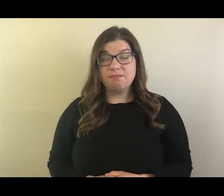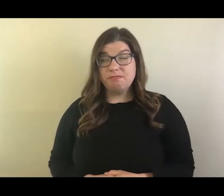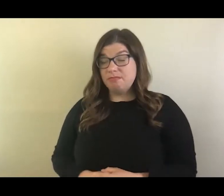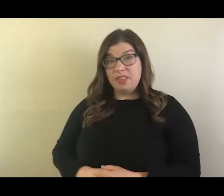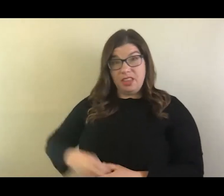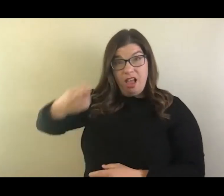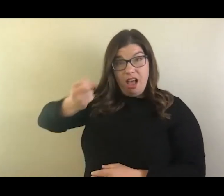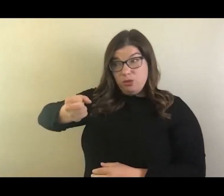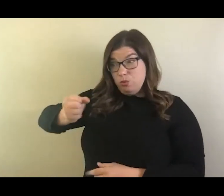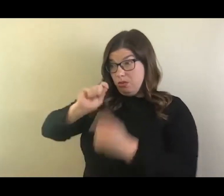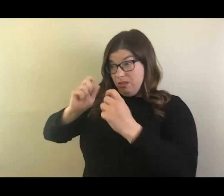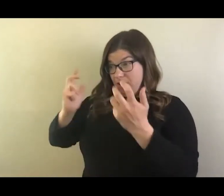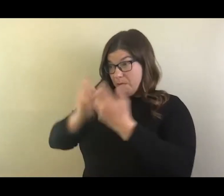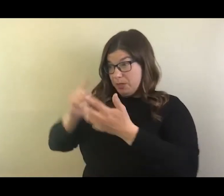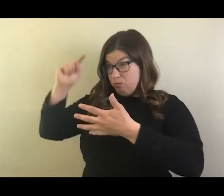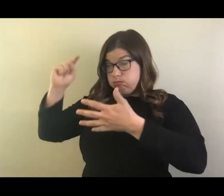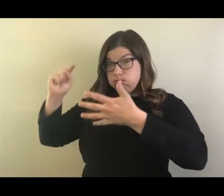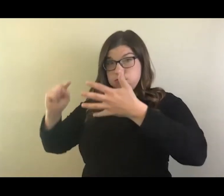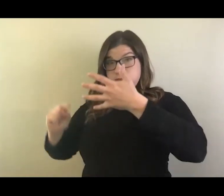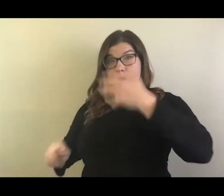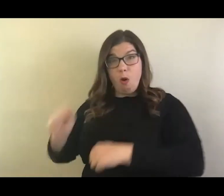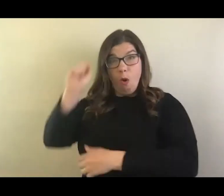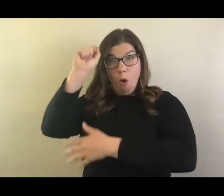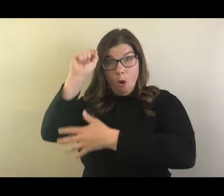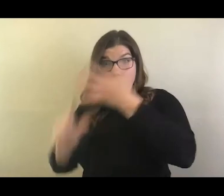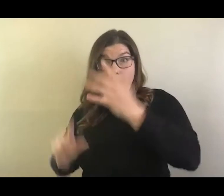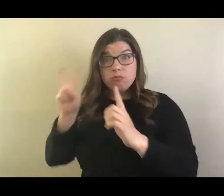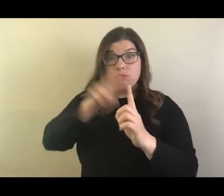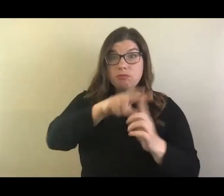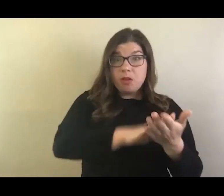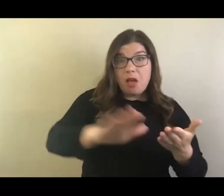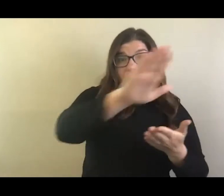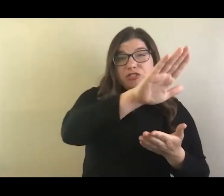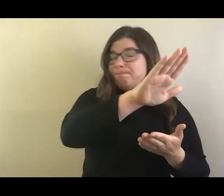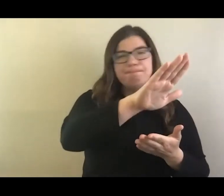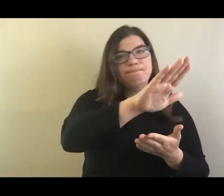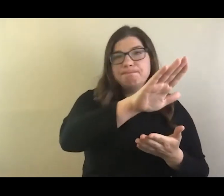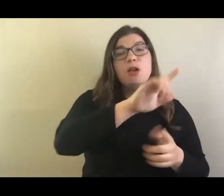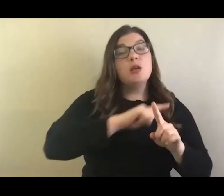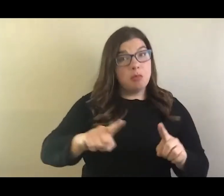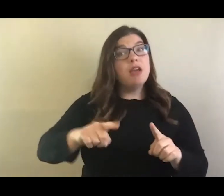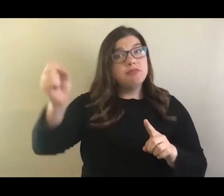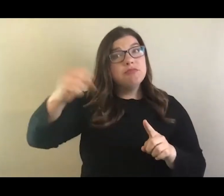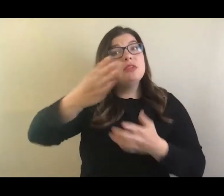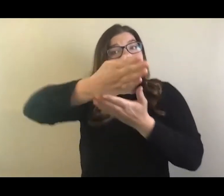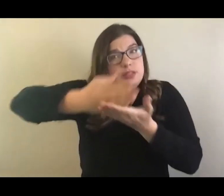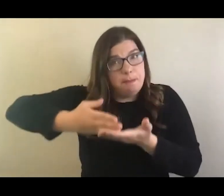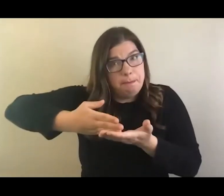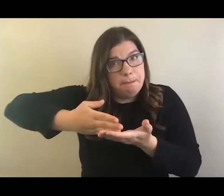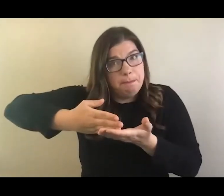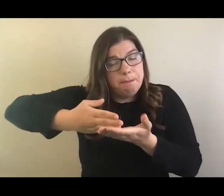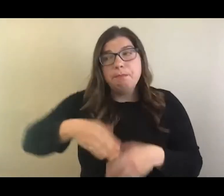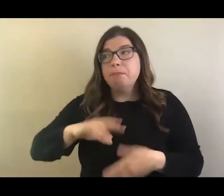Not all accommodations provided in high school are appropriate in college, but some will continue, such as extended time and/or a